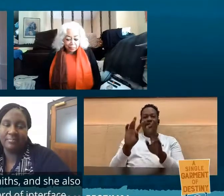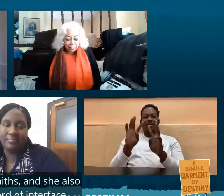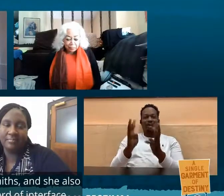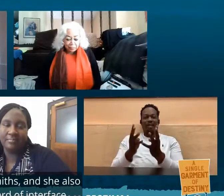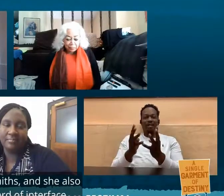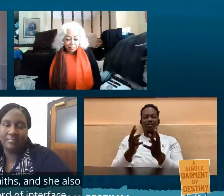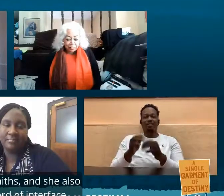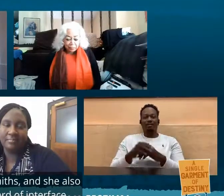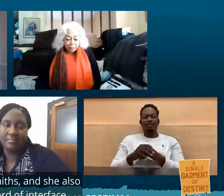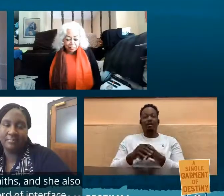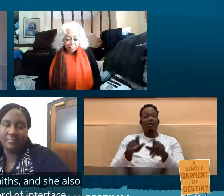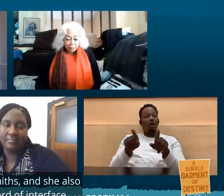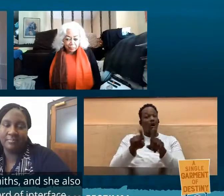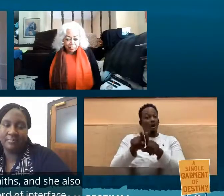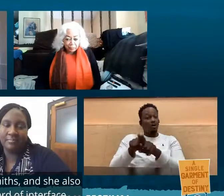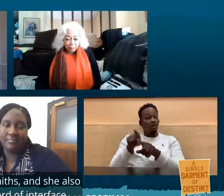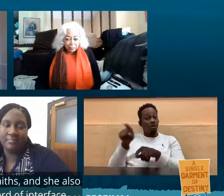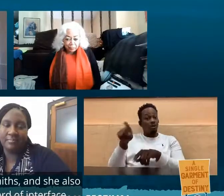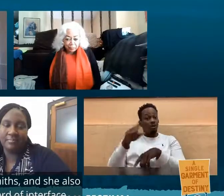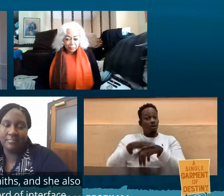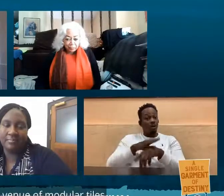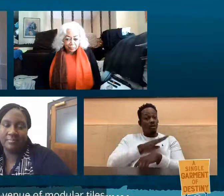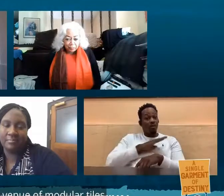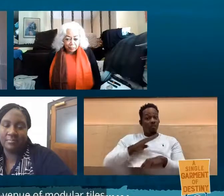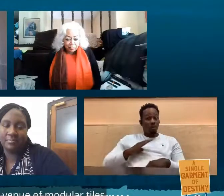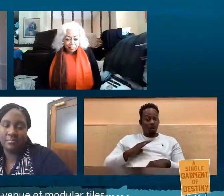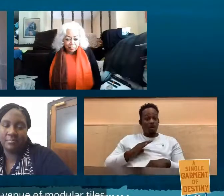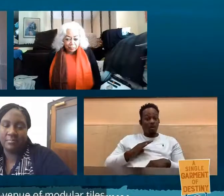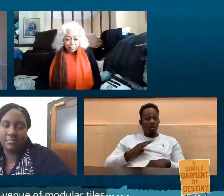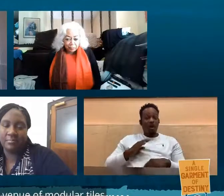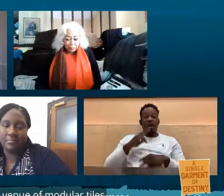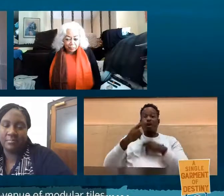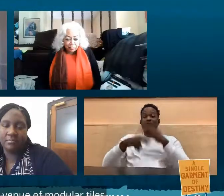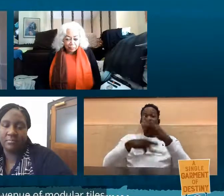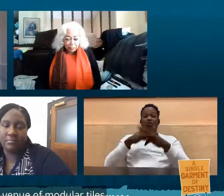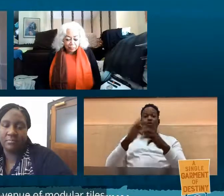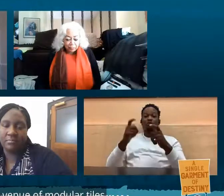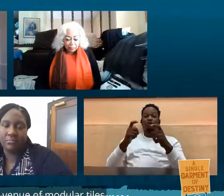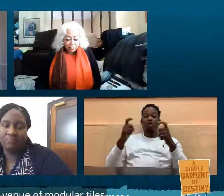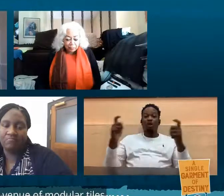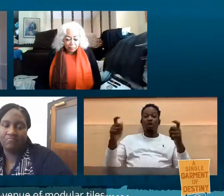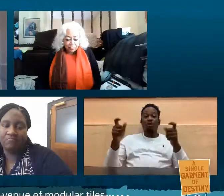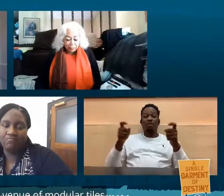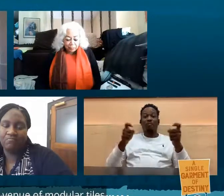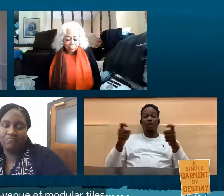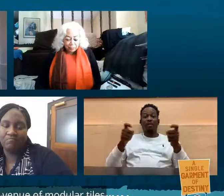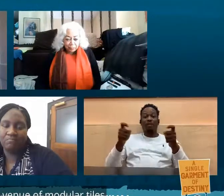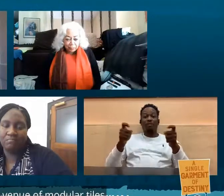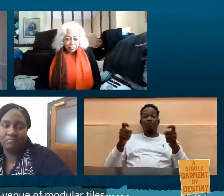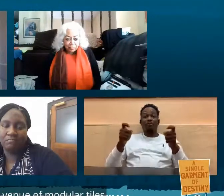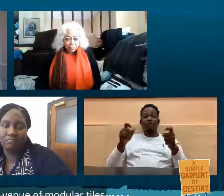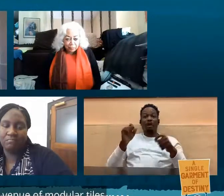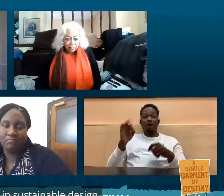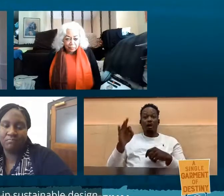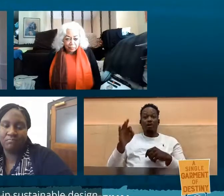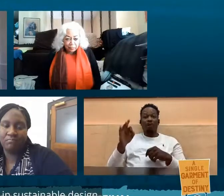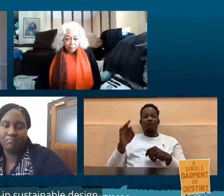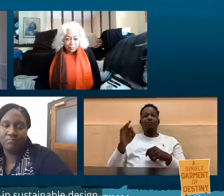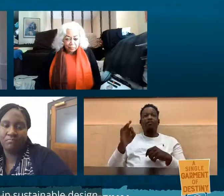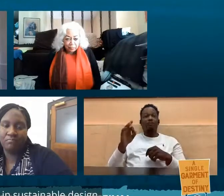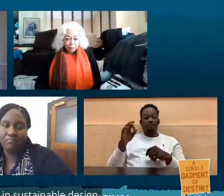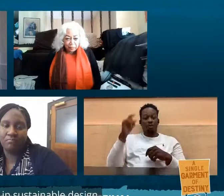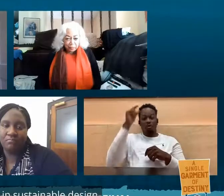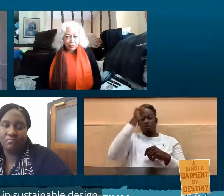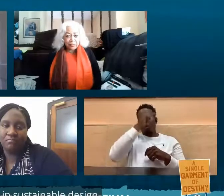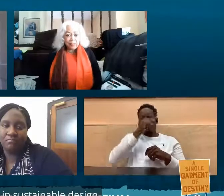she also is on the board of Interface, the world's largest manufacturer of modular tiles and